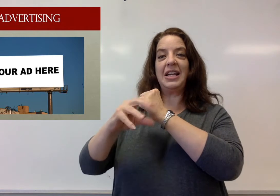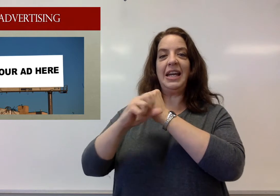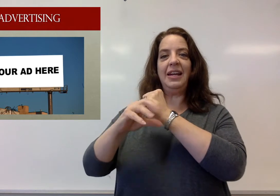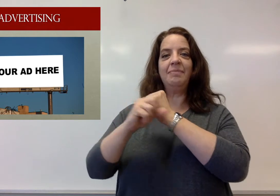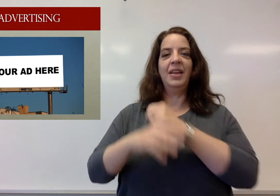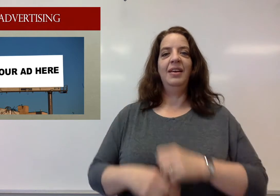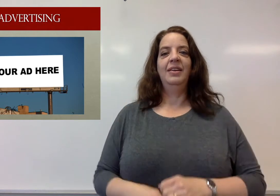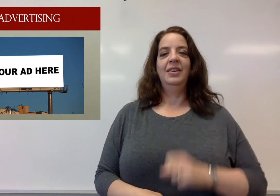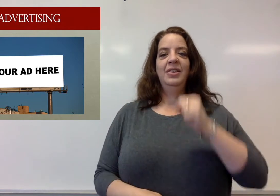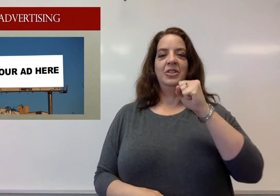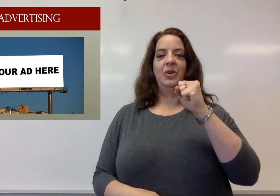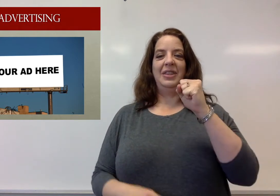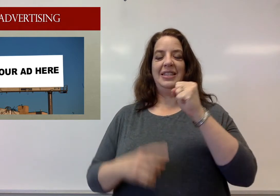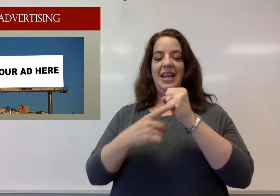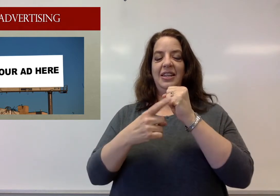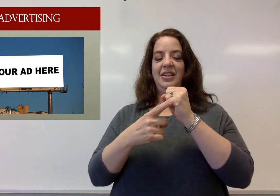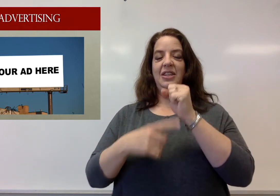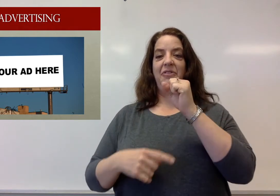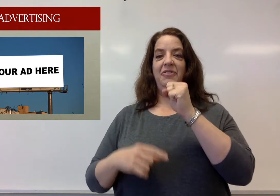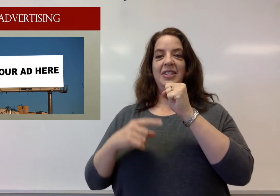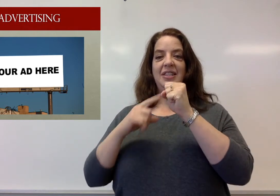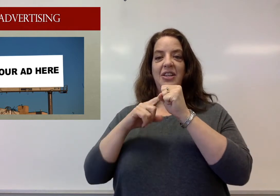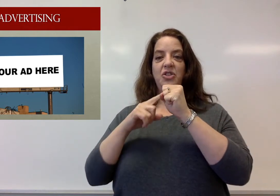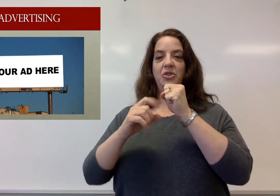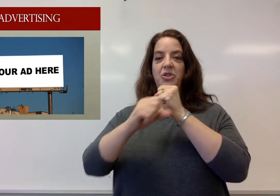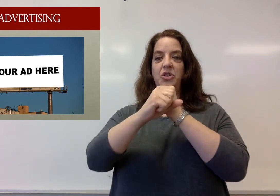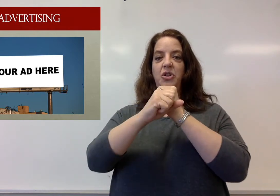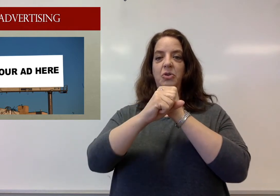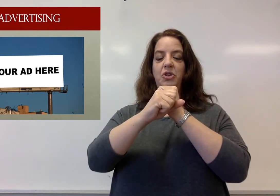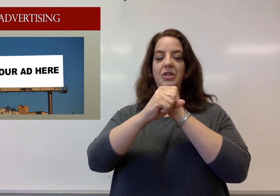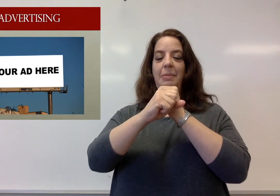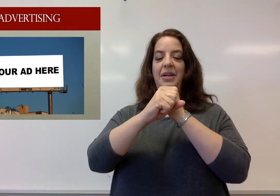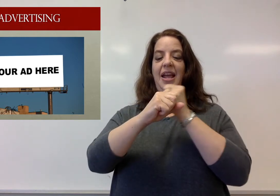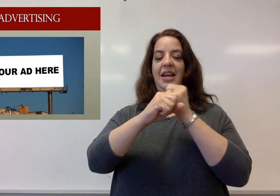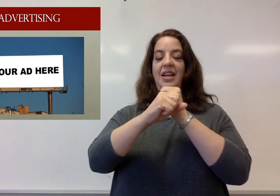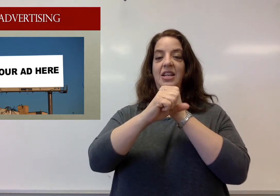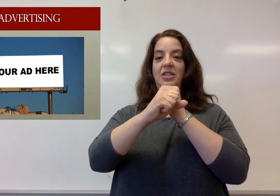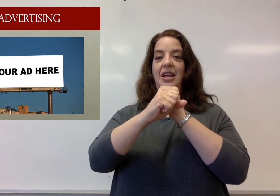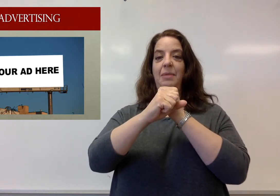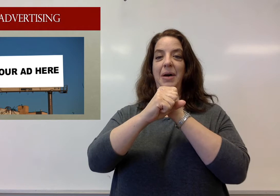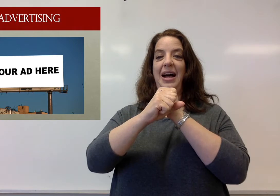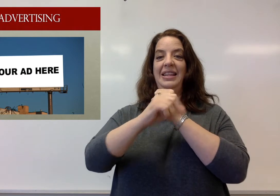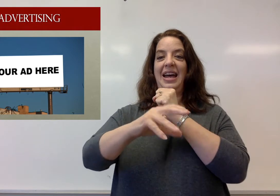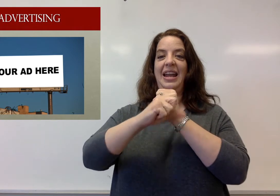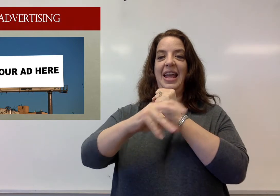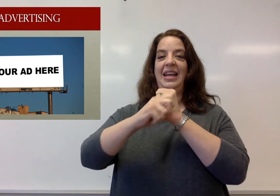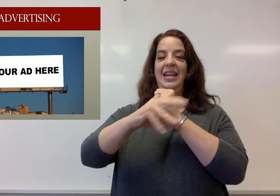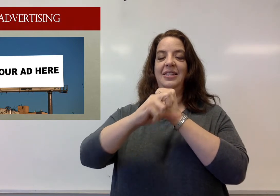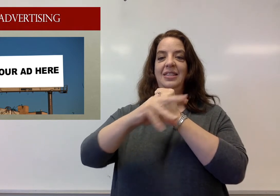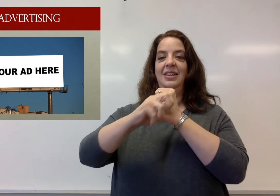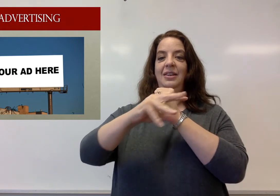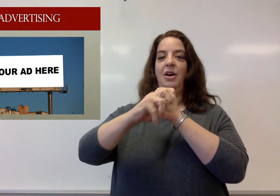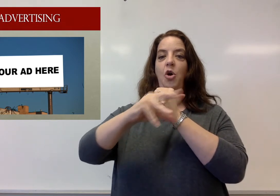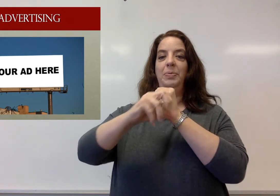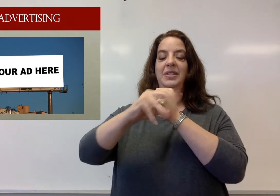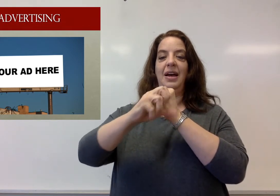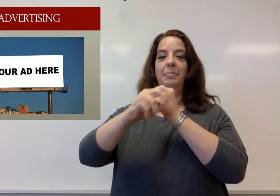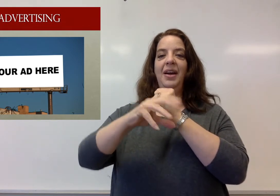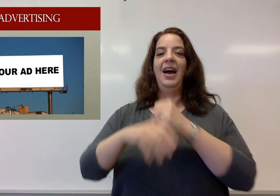marketing. So this hand is a fist and it's closest to you. Your dominant hand is behind that and it opens up.